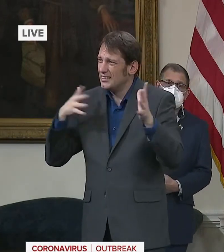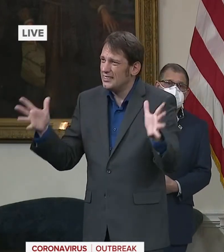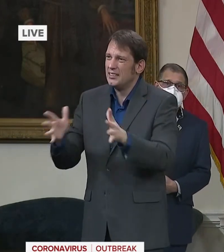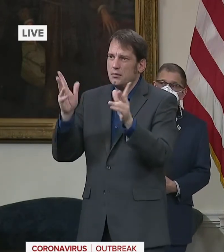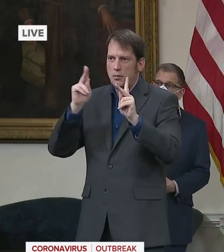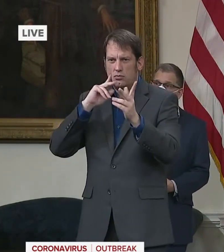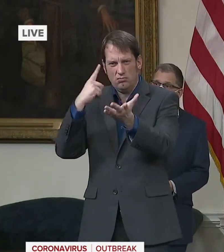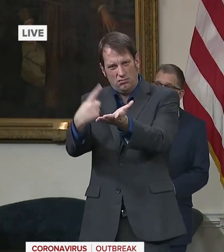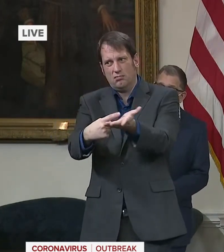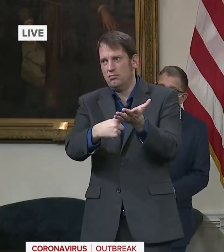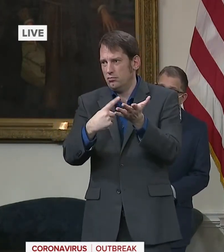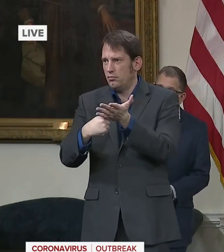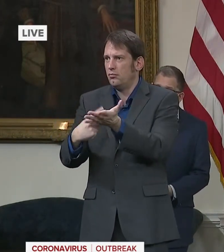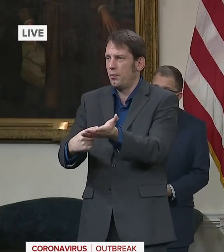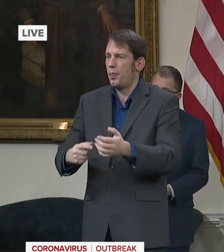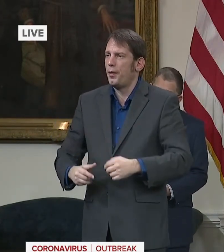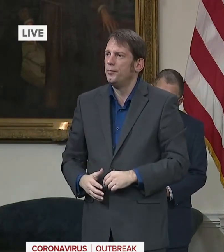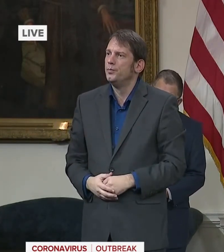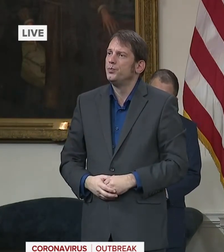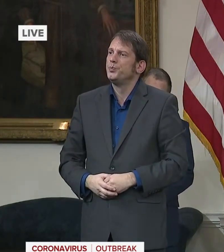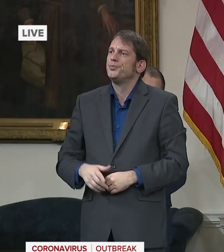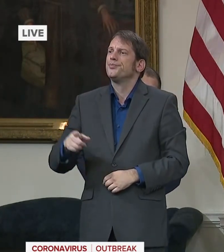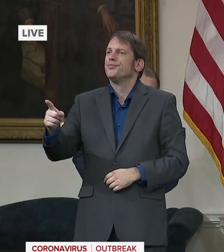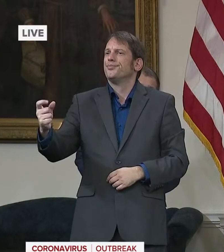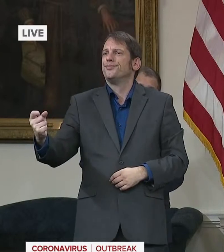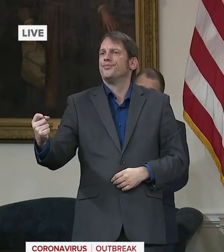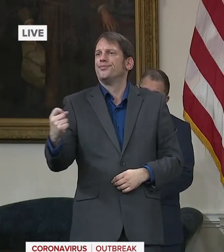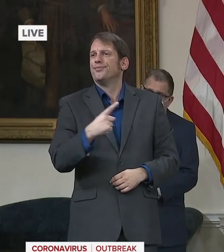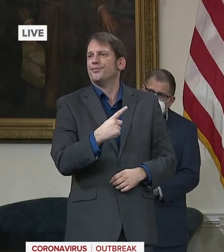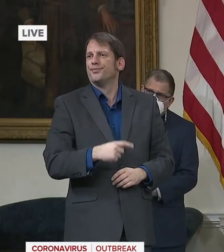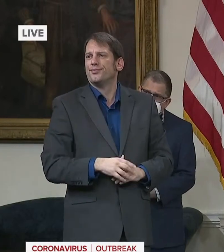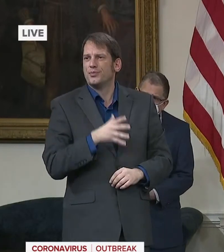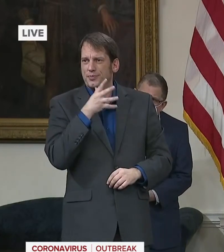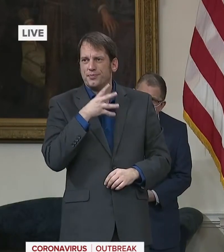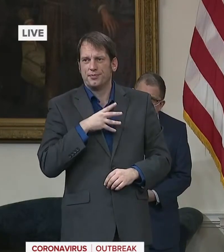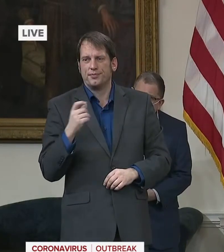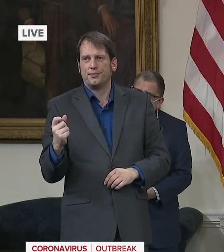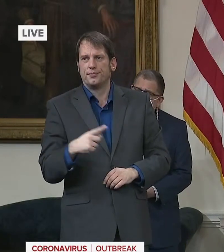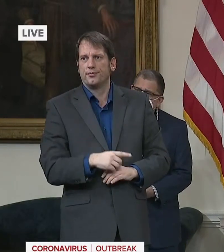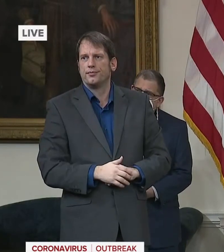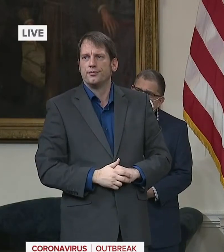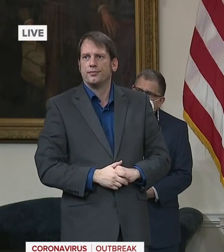I'm sorry, Kate, go ahead. Can you